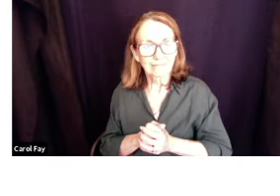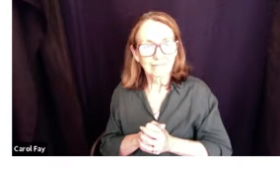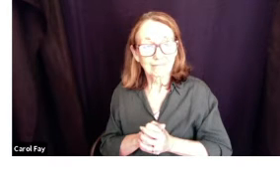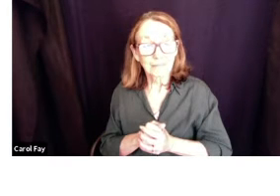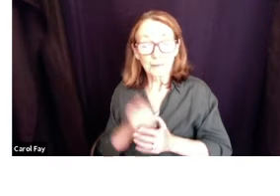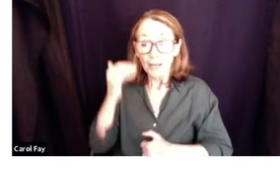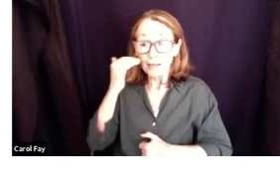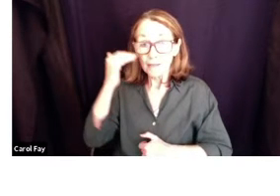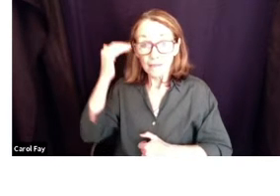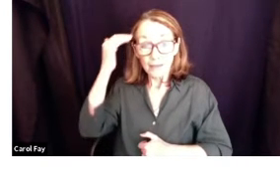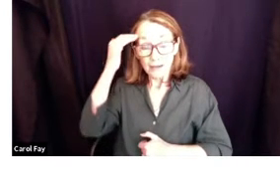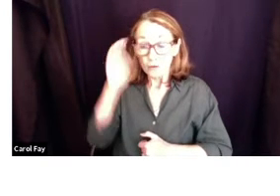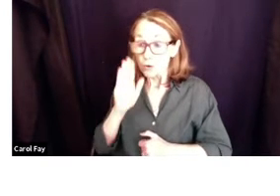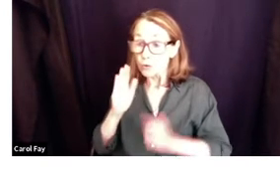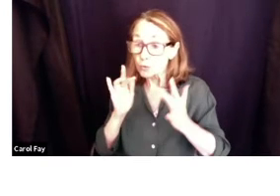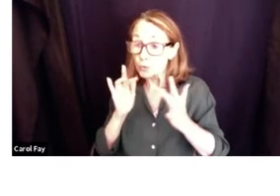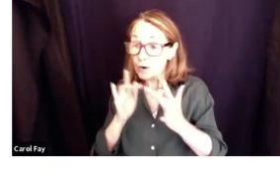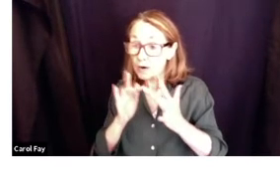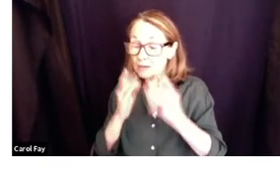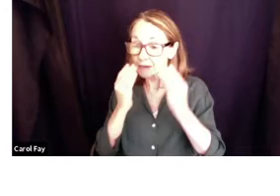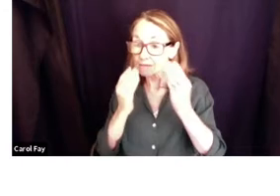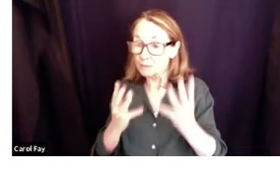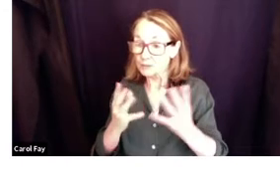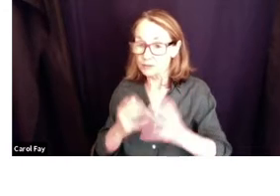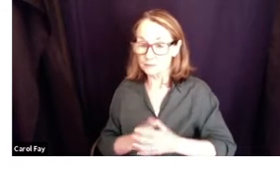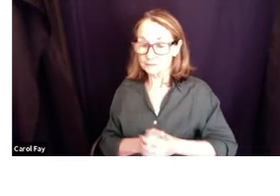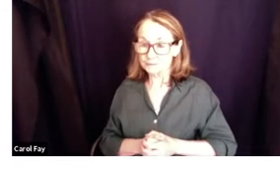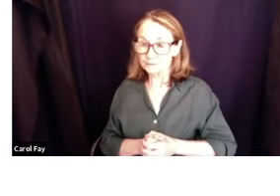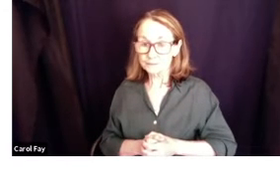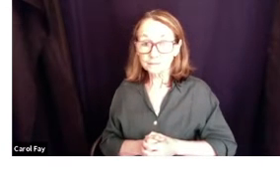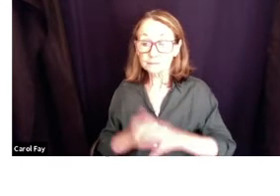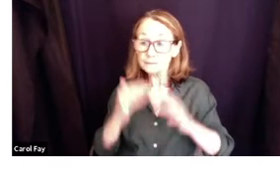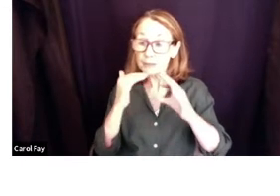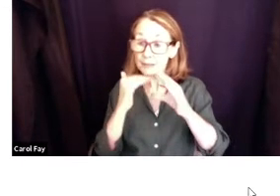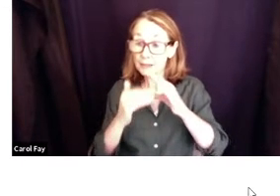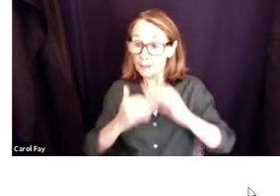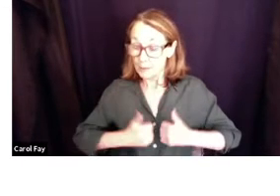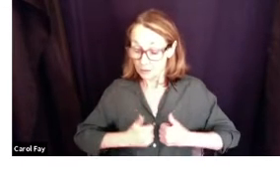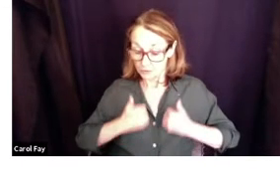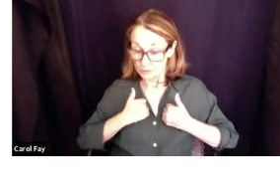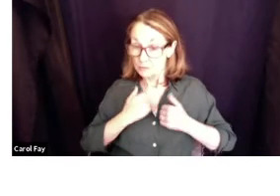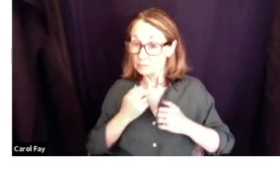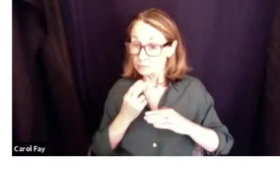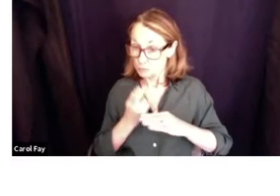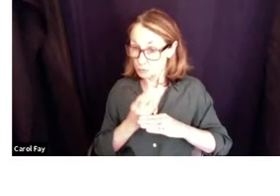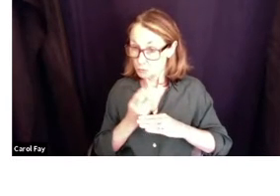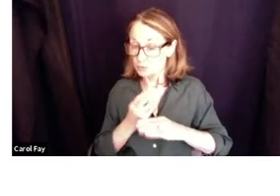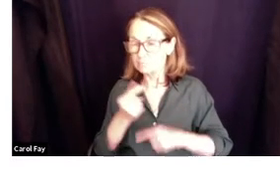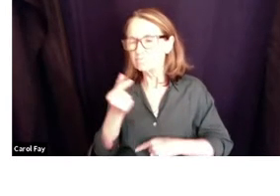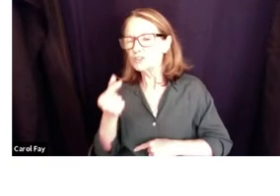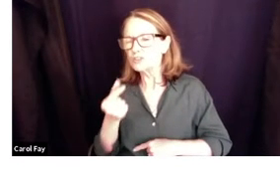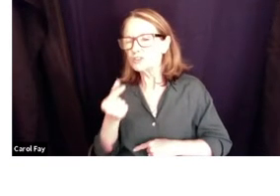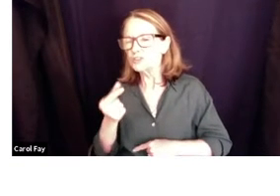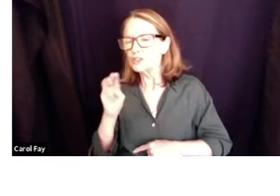Next, the heading, your contact information. An email address